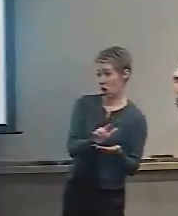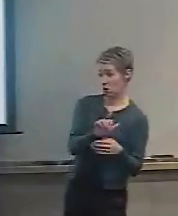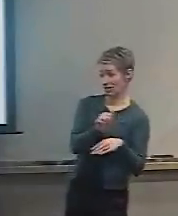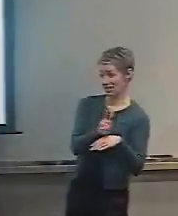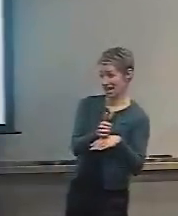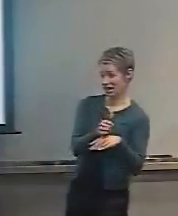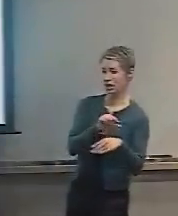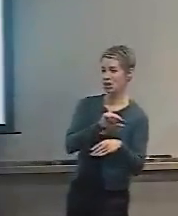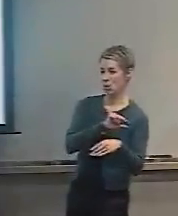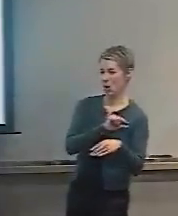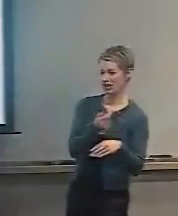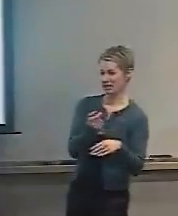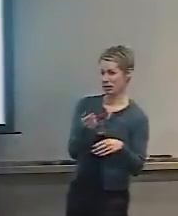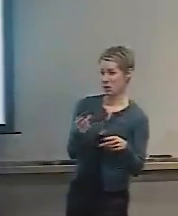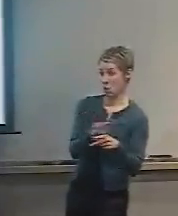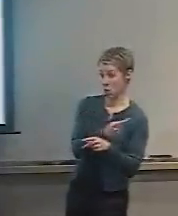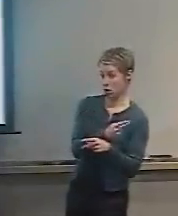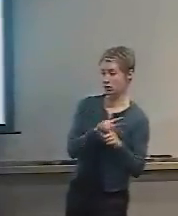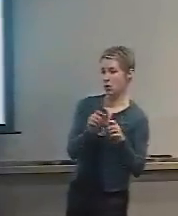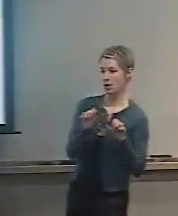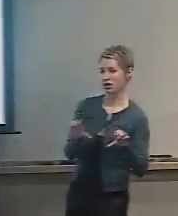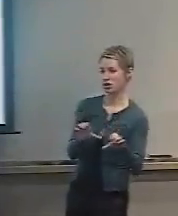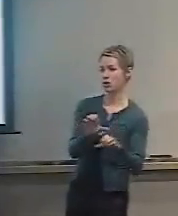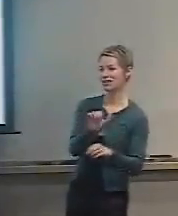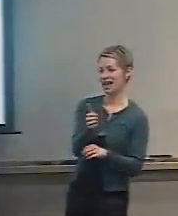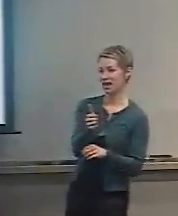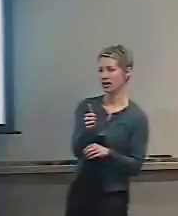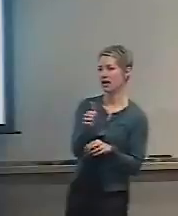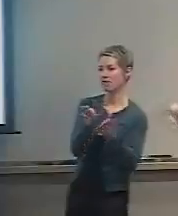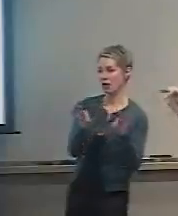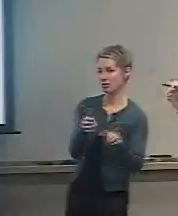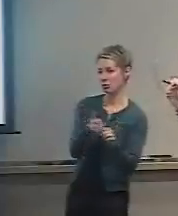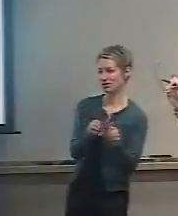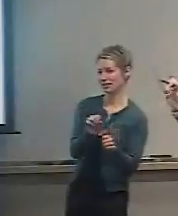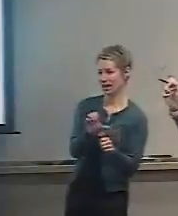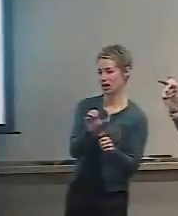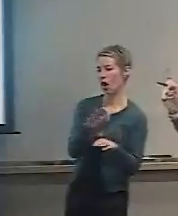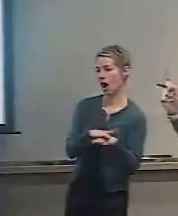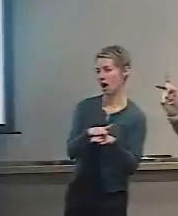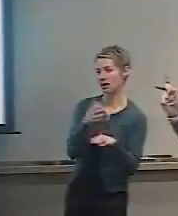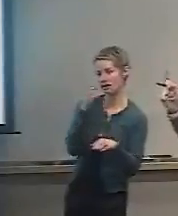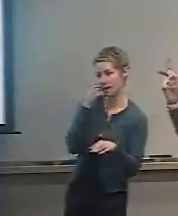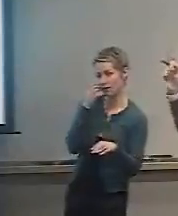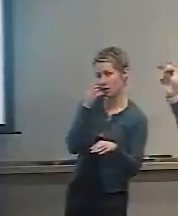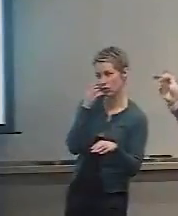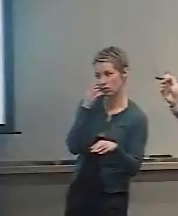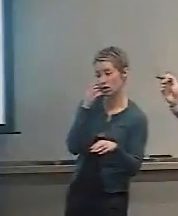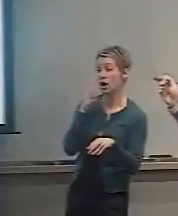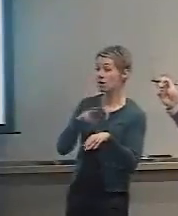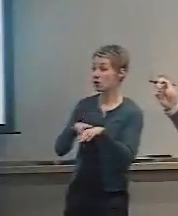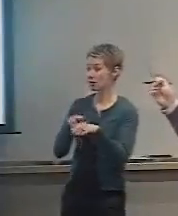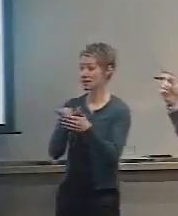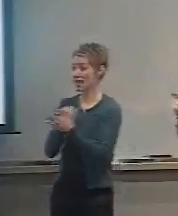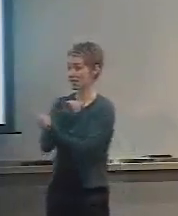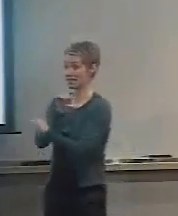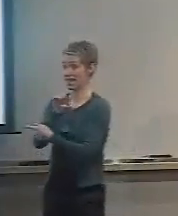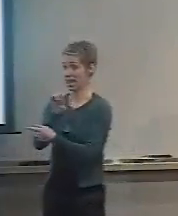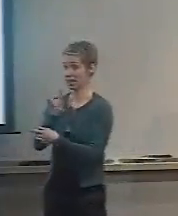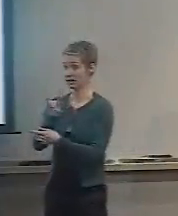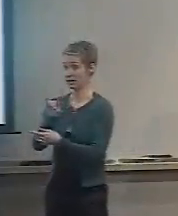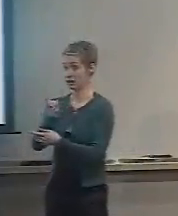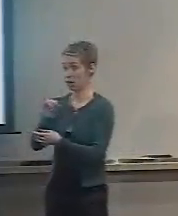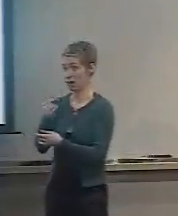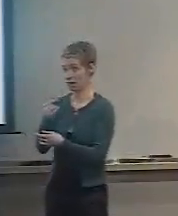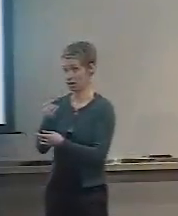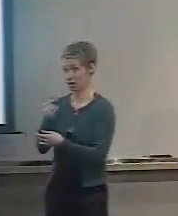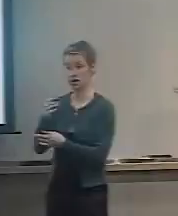a little bit worse, but we can do 10 frames per second on a cell phone. Now, of course, we're not spending any time, this is encoding, not spending any time